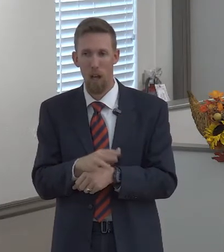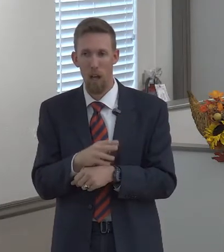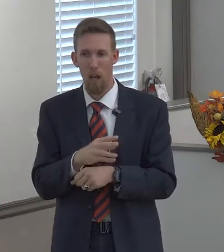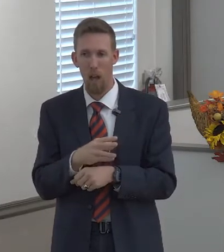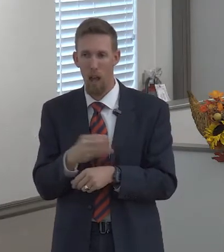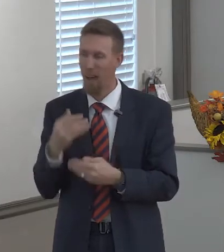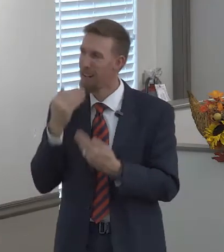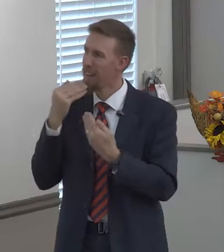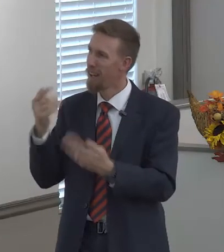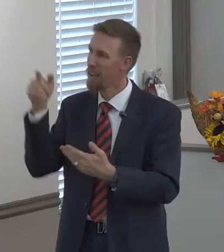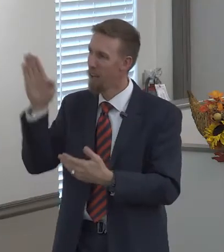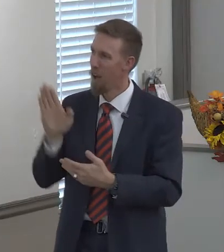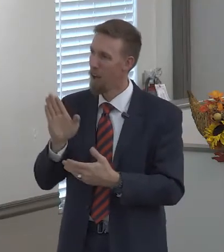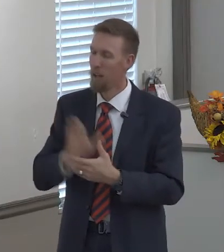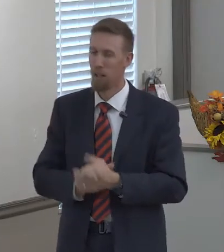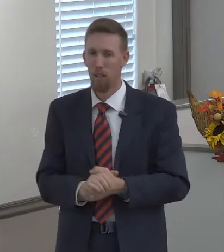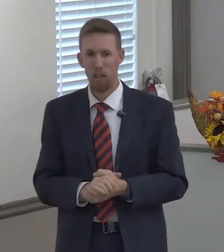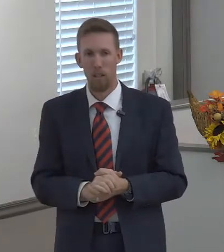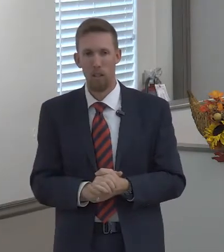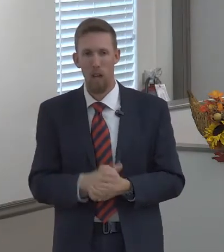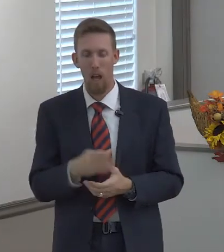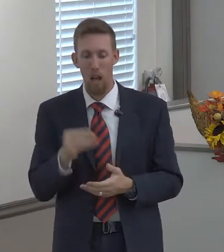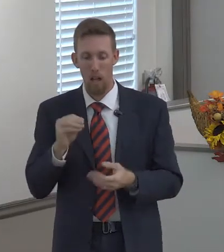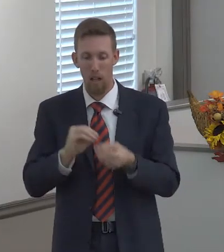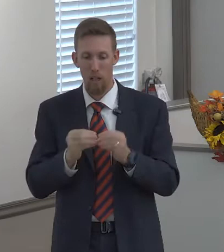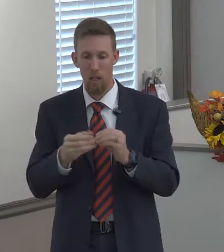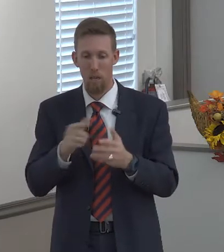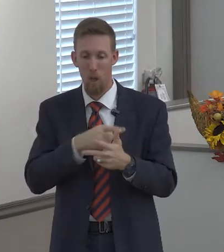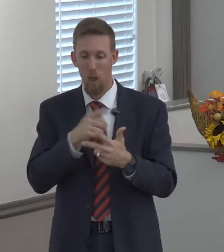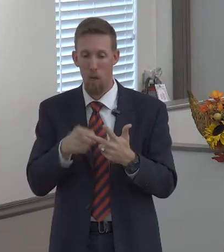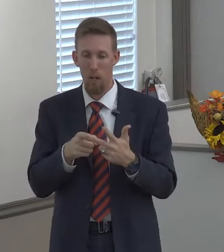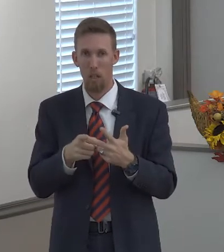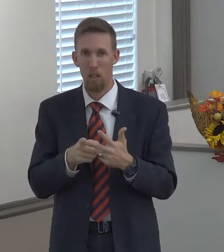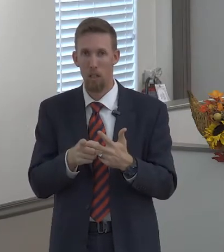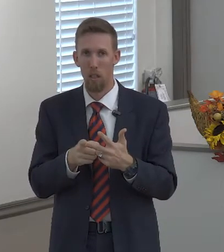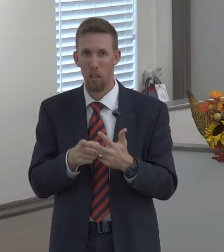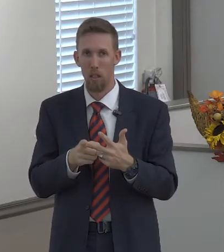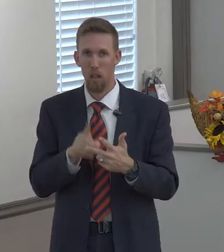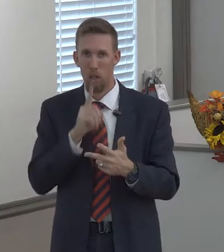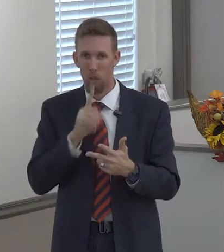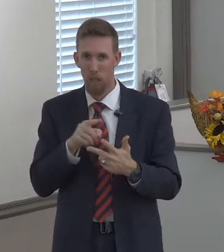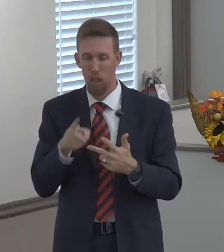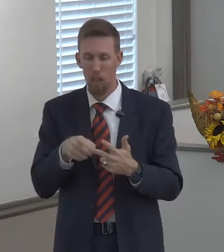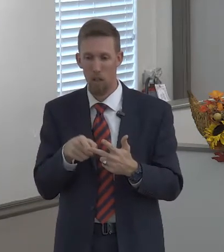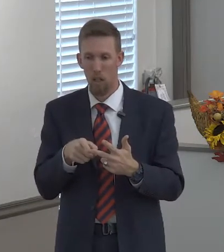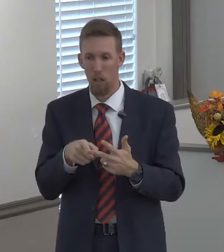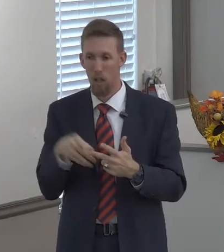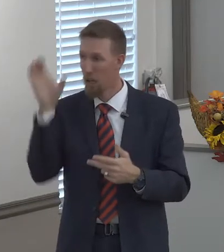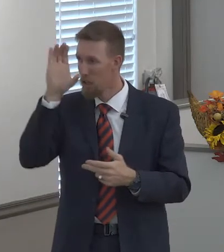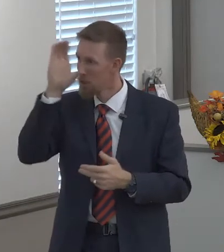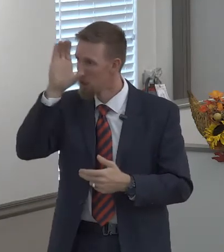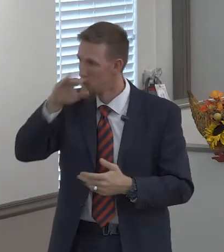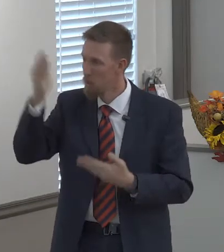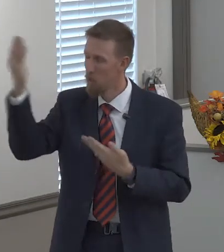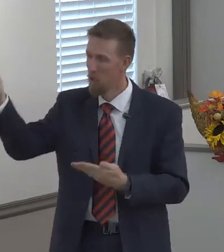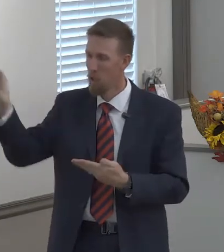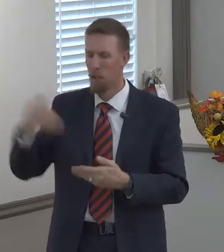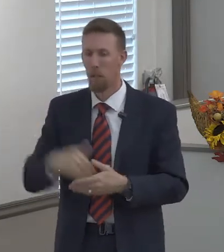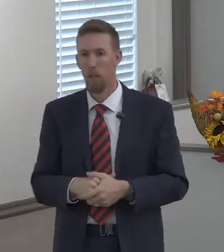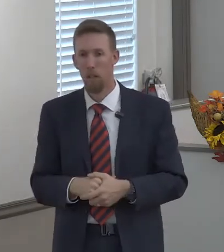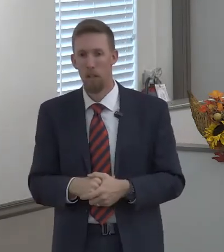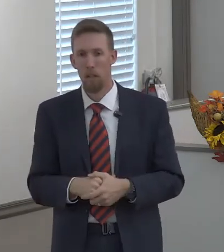So we need to sing. Psalm 107 verse 8, oh that men would praise the Lord for his goodness and for his wonderful